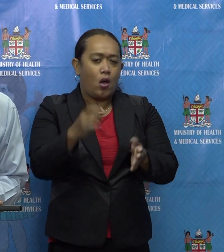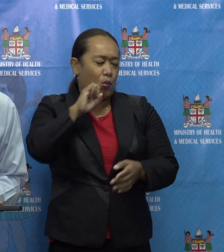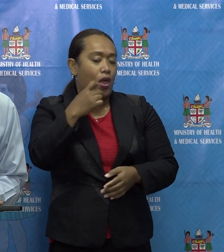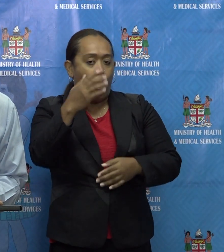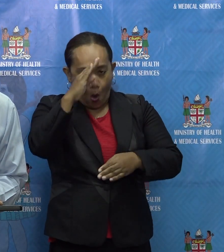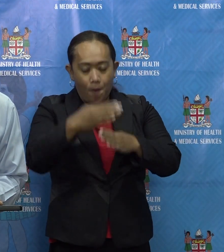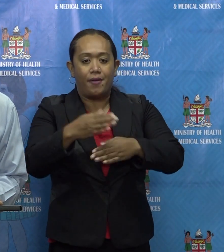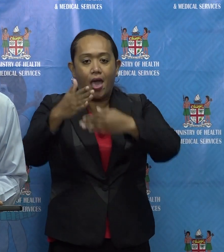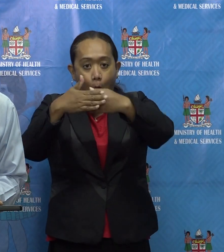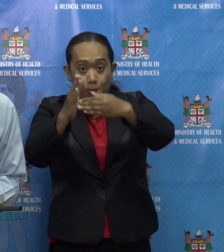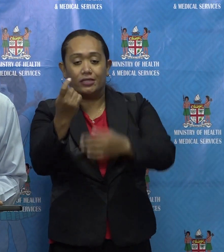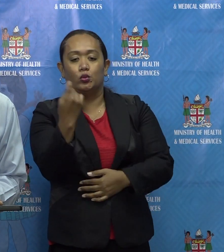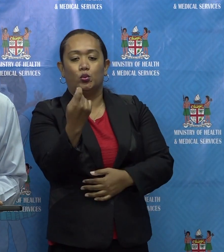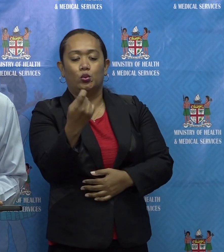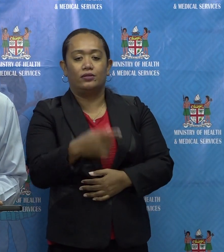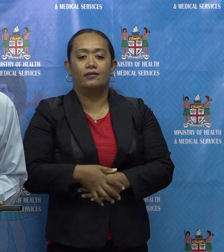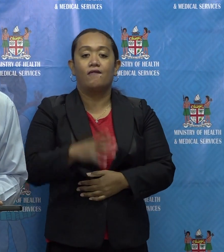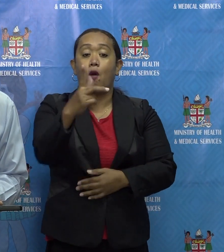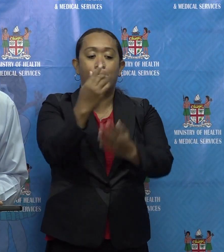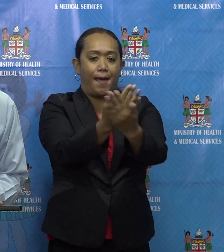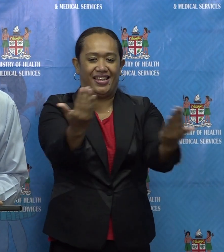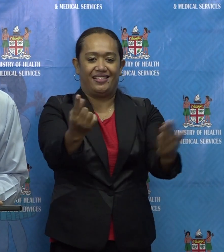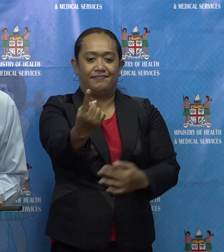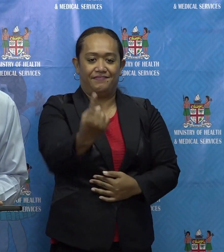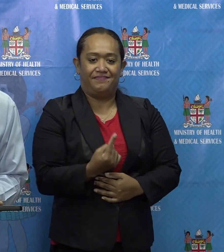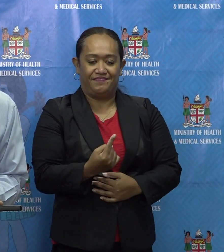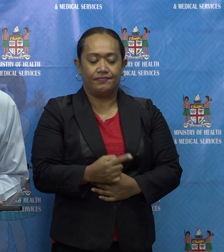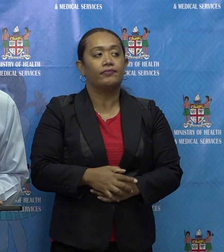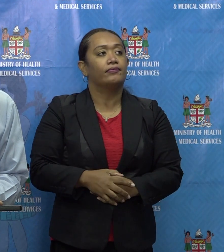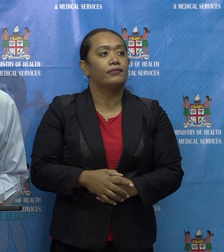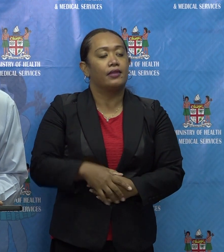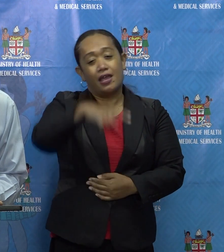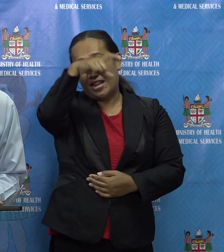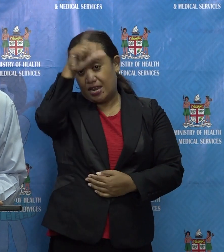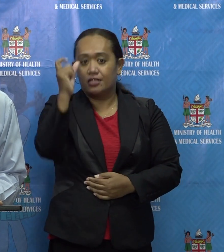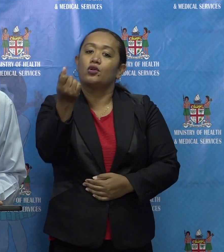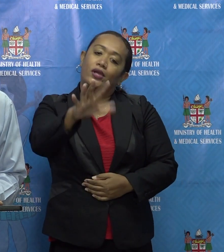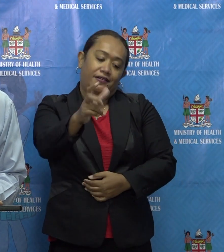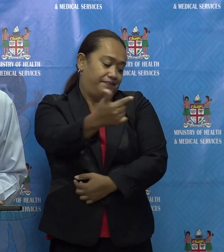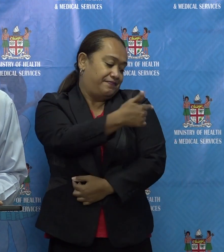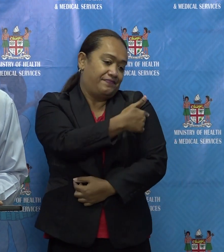soon to the public. The nurse had received her first dose of the vaccine.